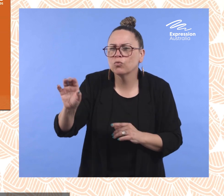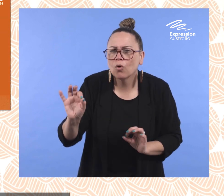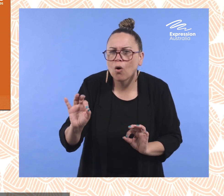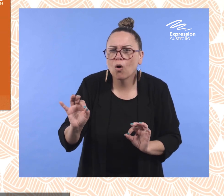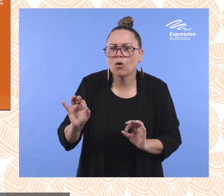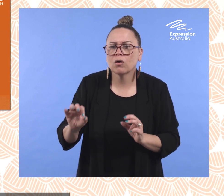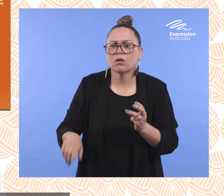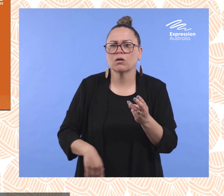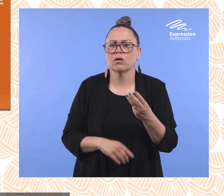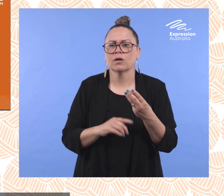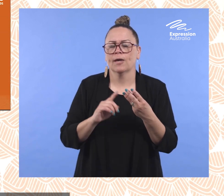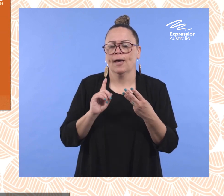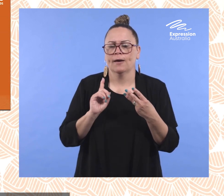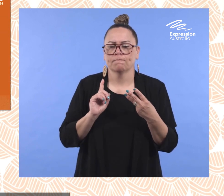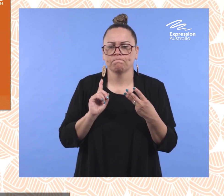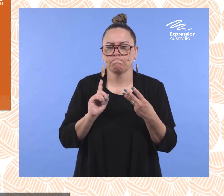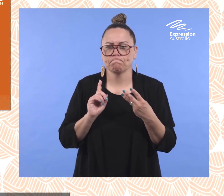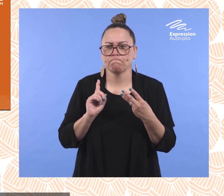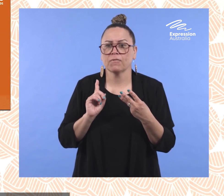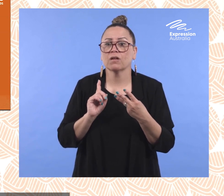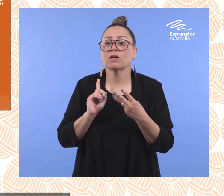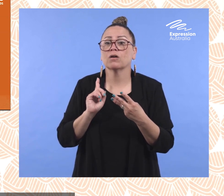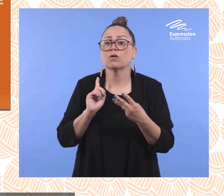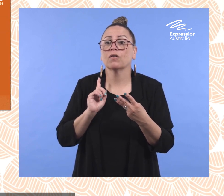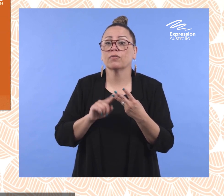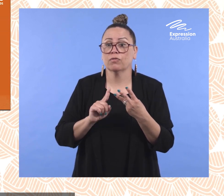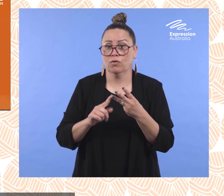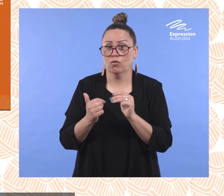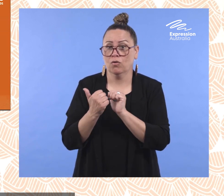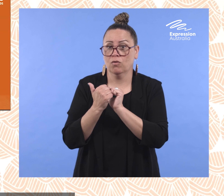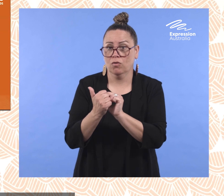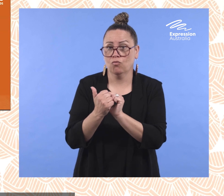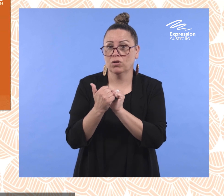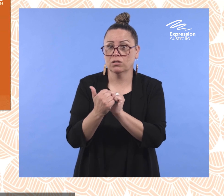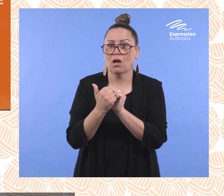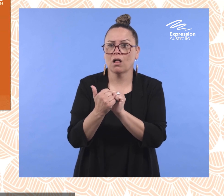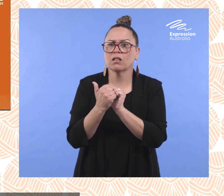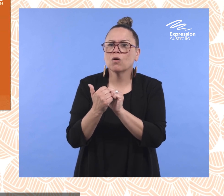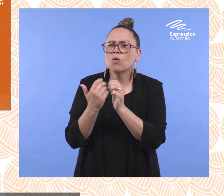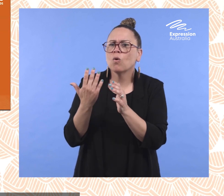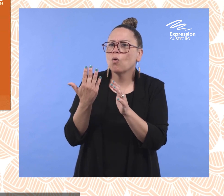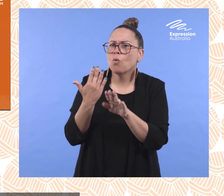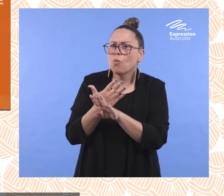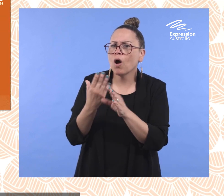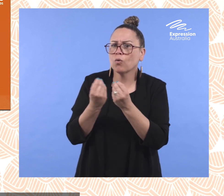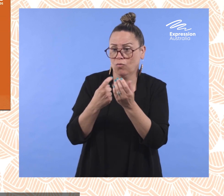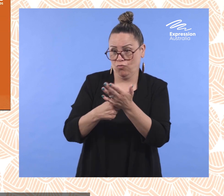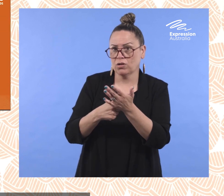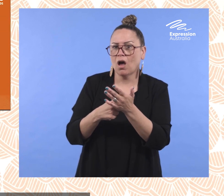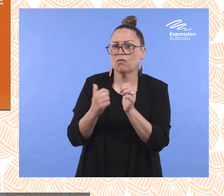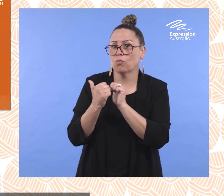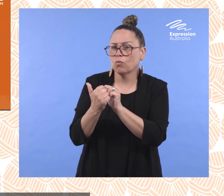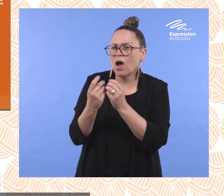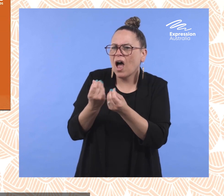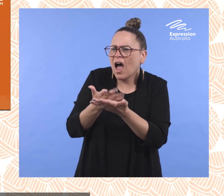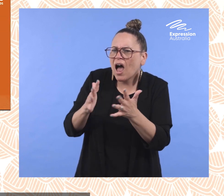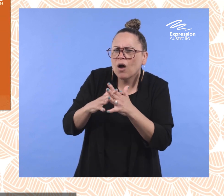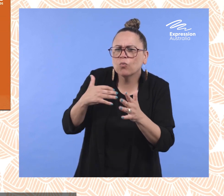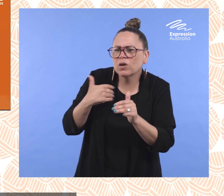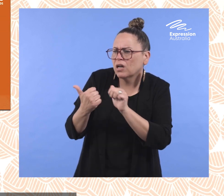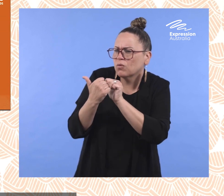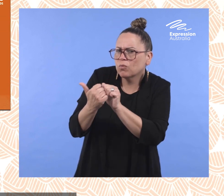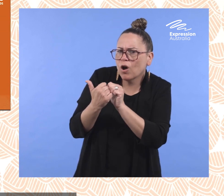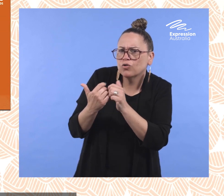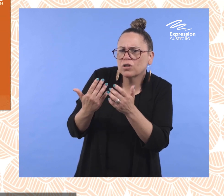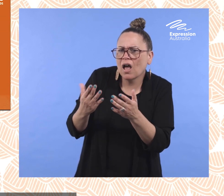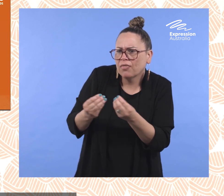did or was better than they are. So reconcile, so work with the other person towards a solution. How can we move forward together? So